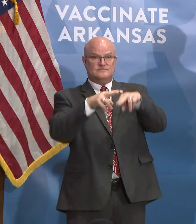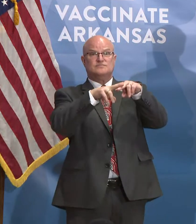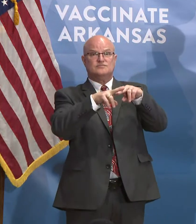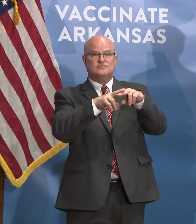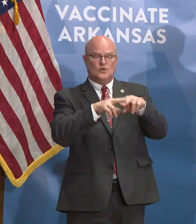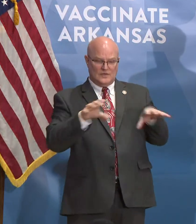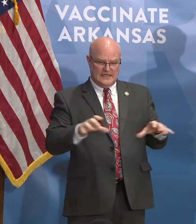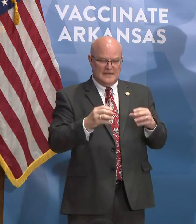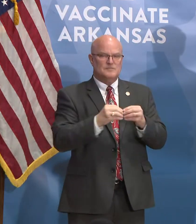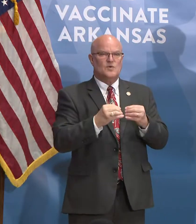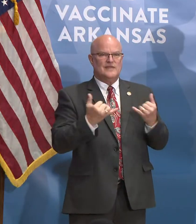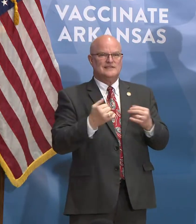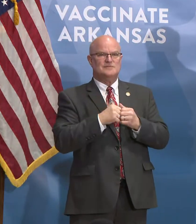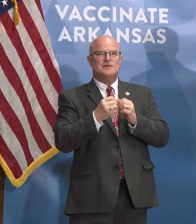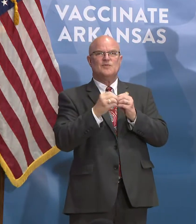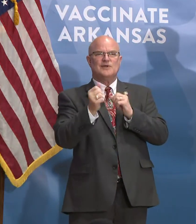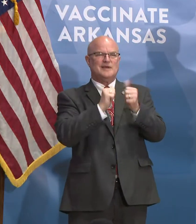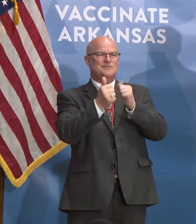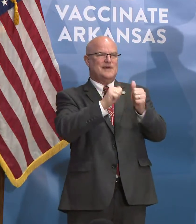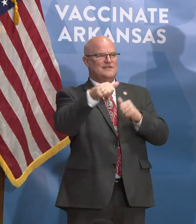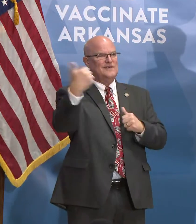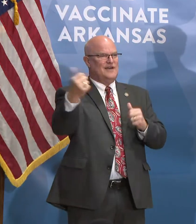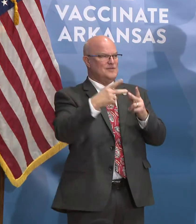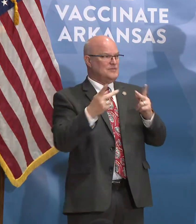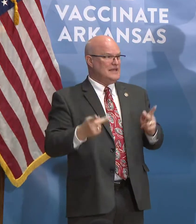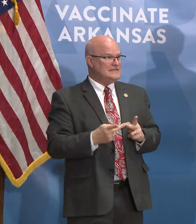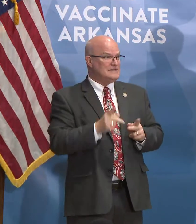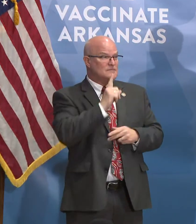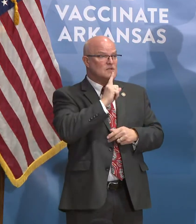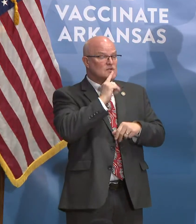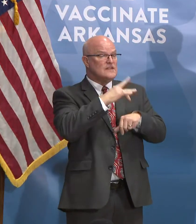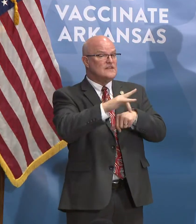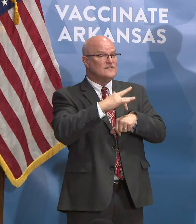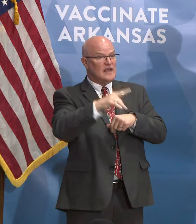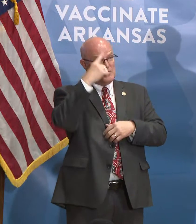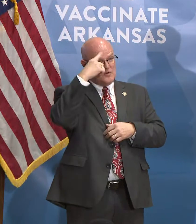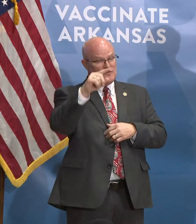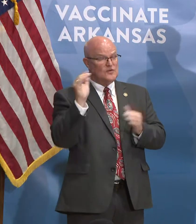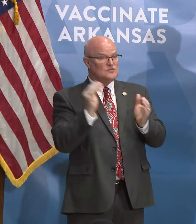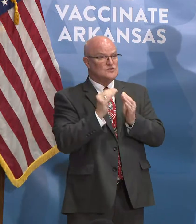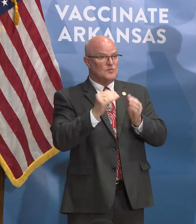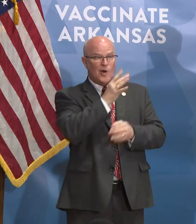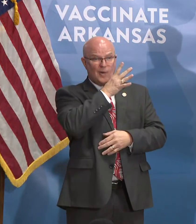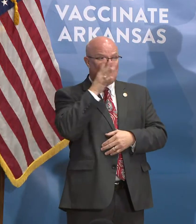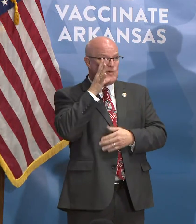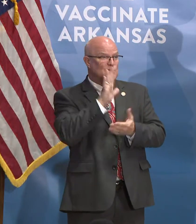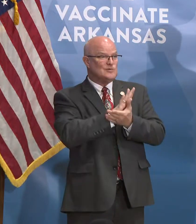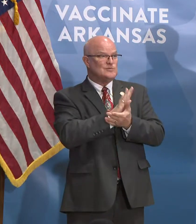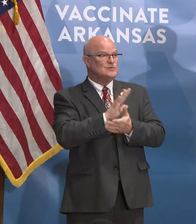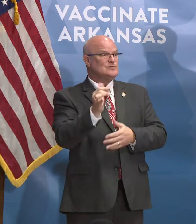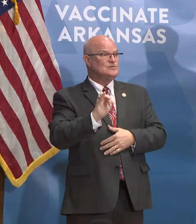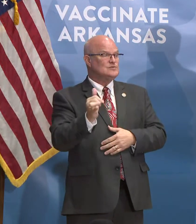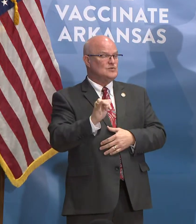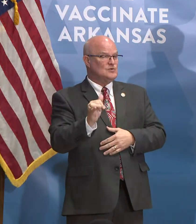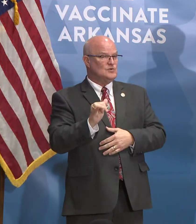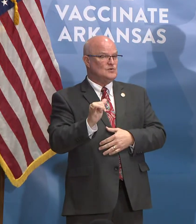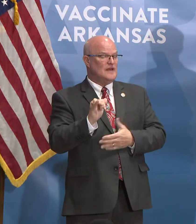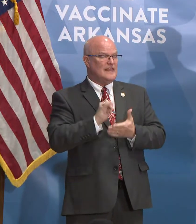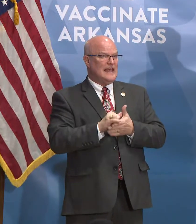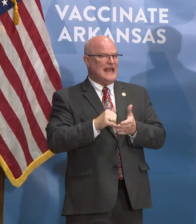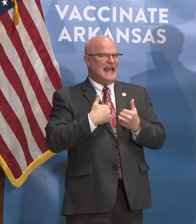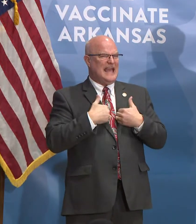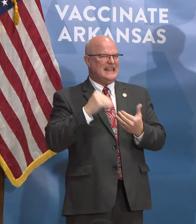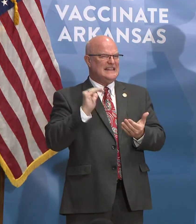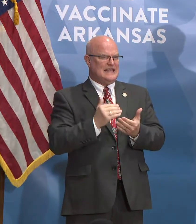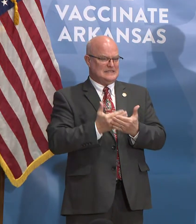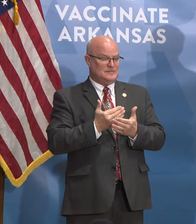on this year to be more competitive. We made sure that that was available for our small rural schools as well, that were less affluent. So